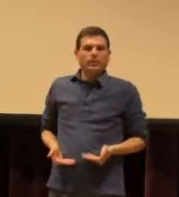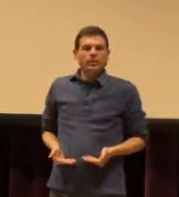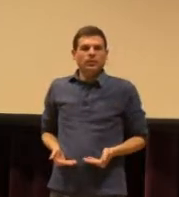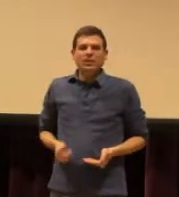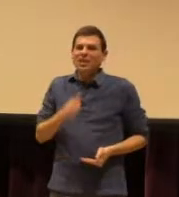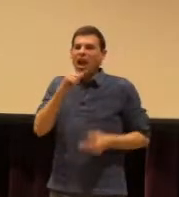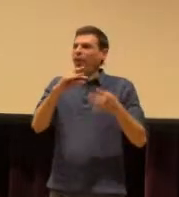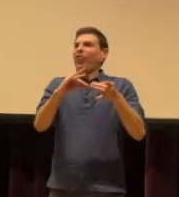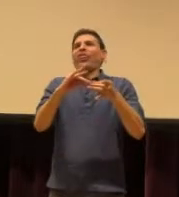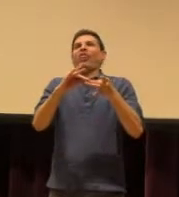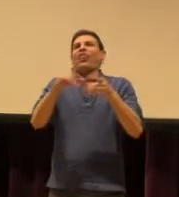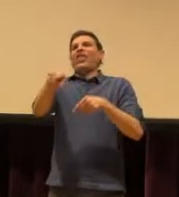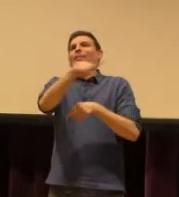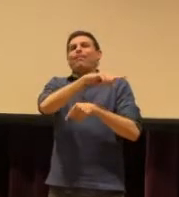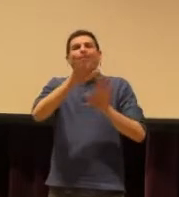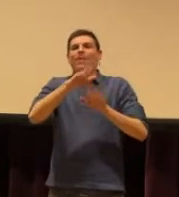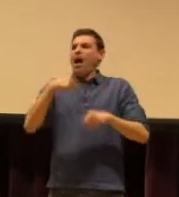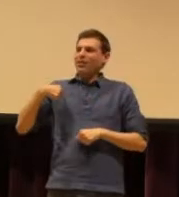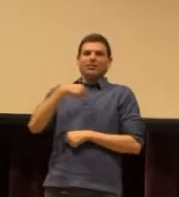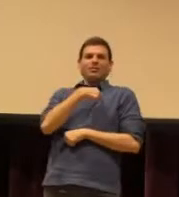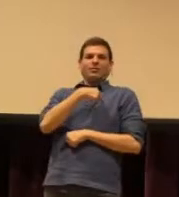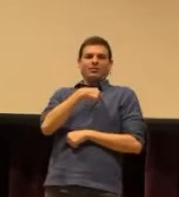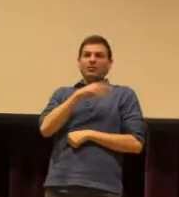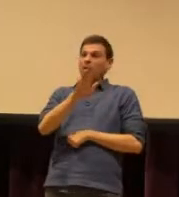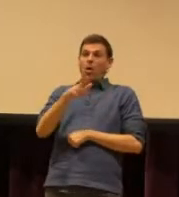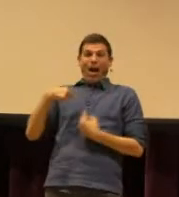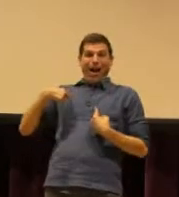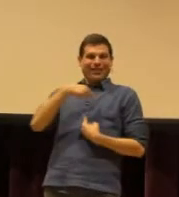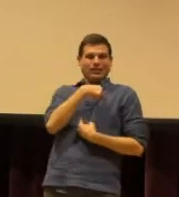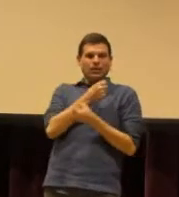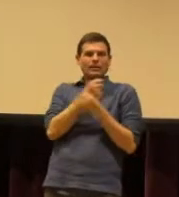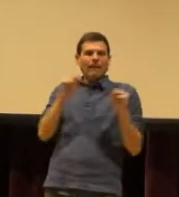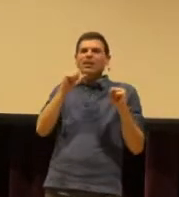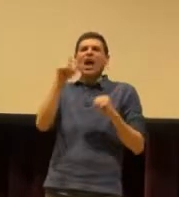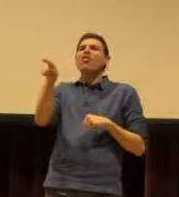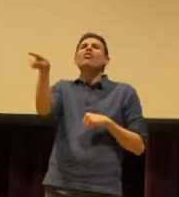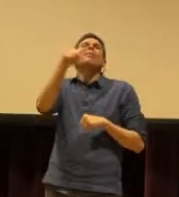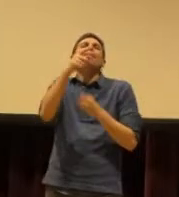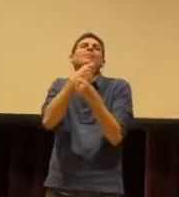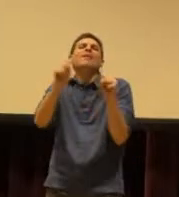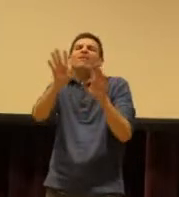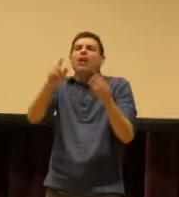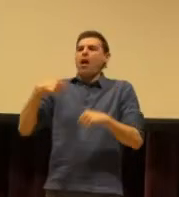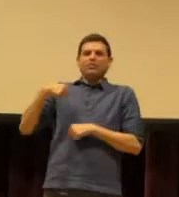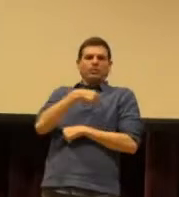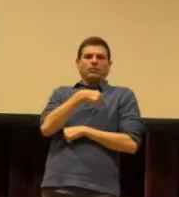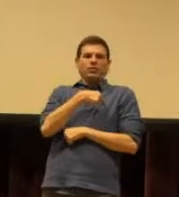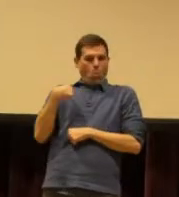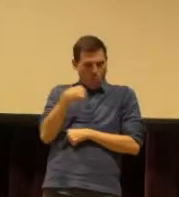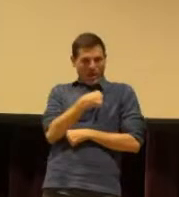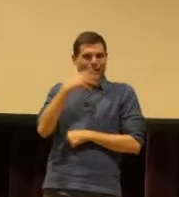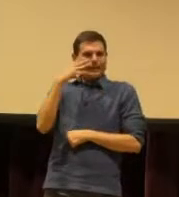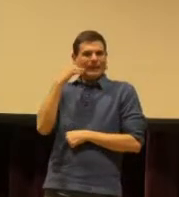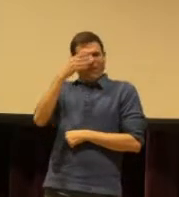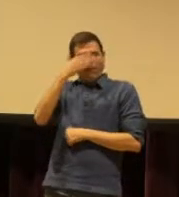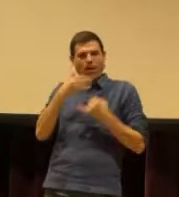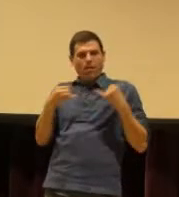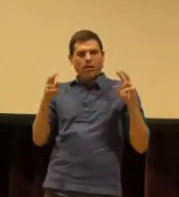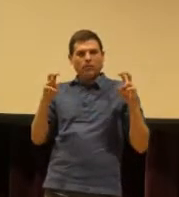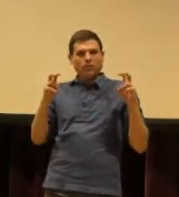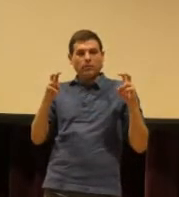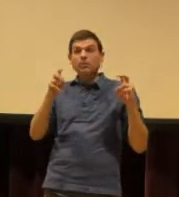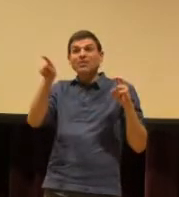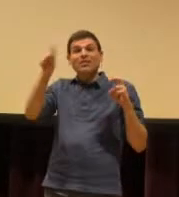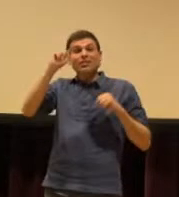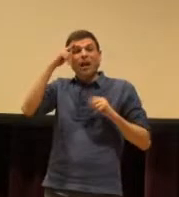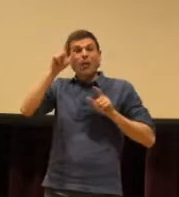these children safe? What are you doing to keep us as the people in the front line safe? Because they are not going to be put into danger.